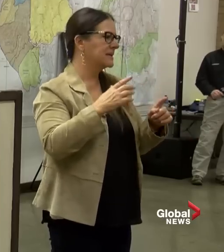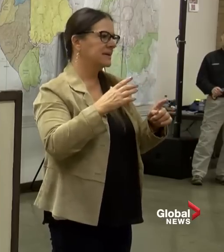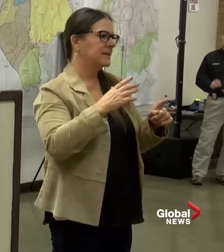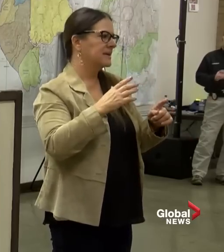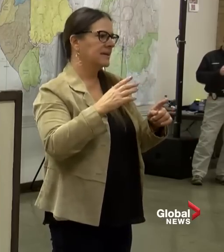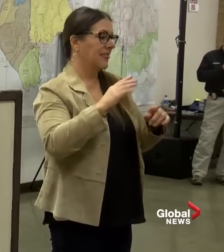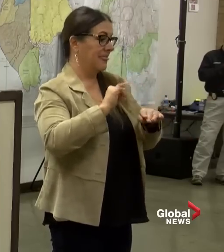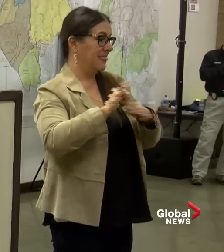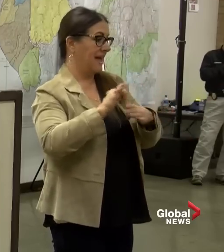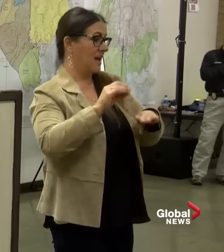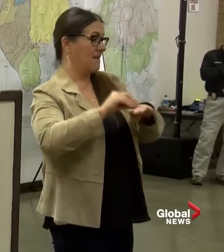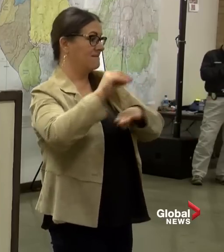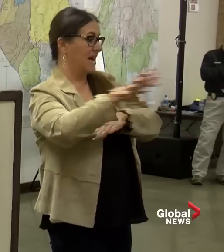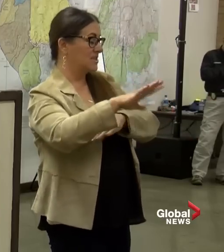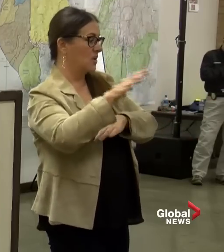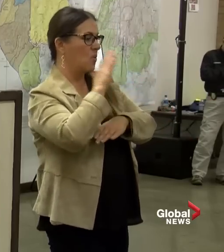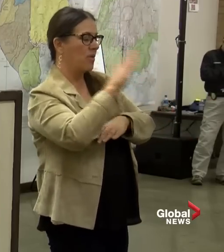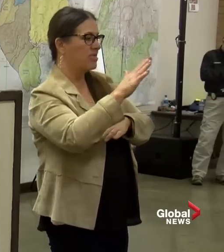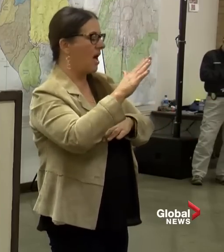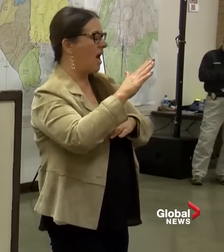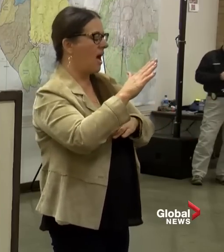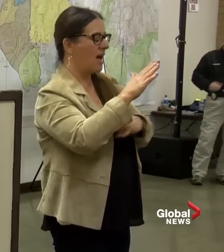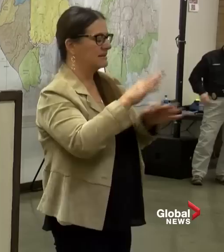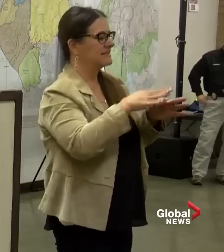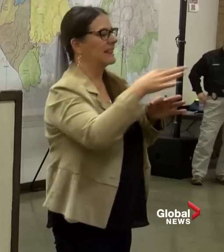your access to that home and that visit.